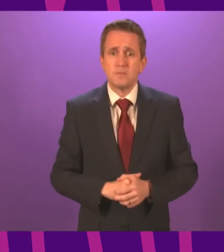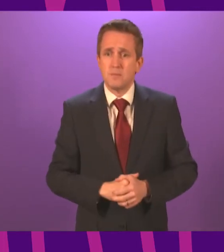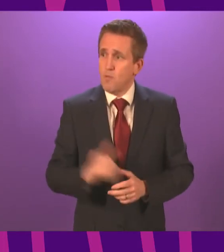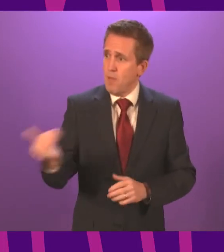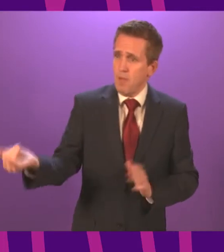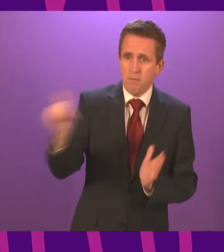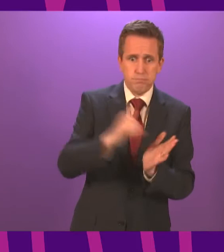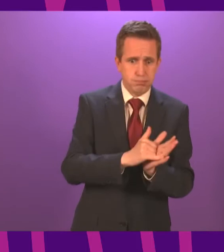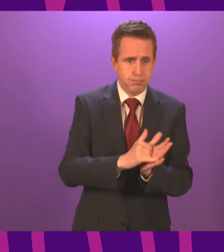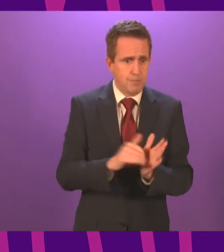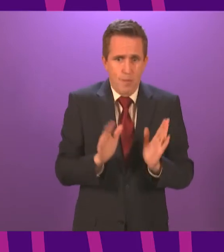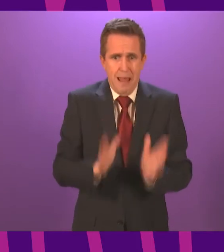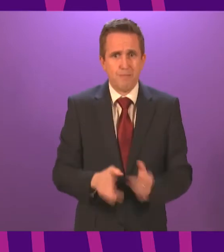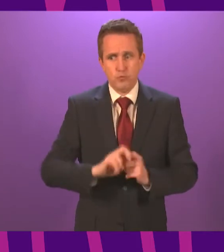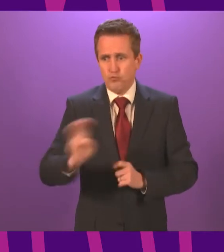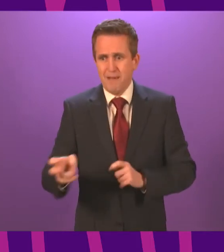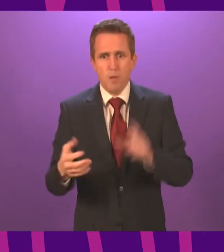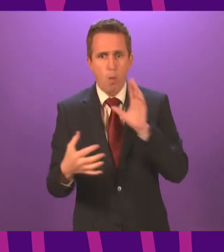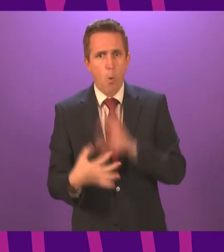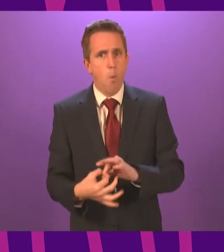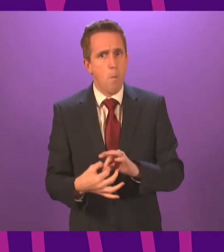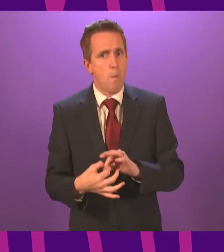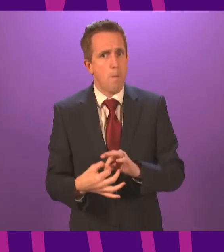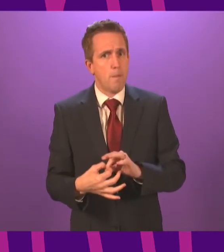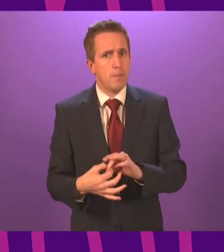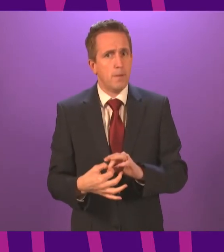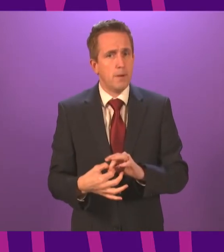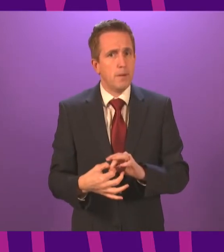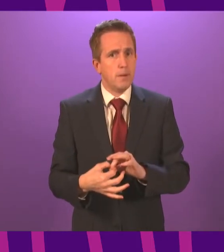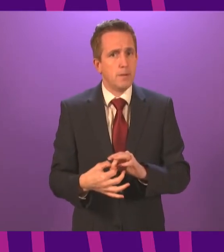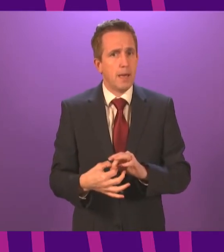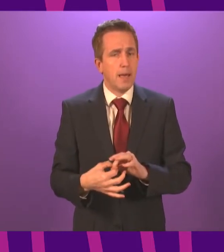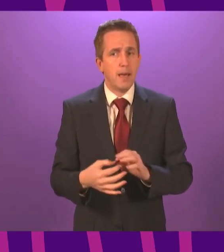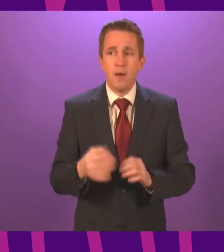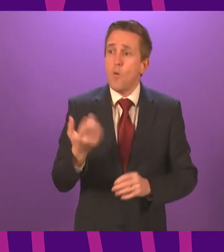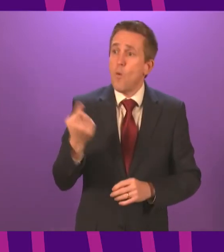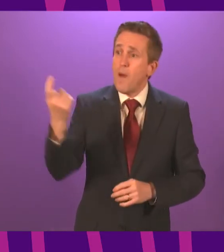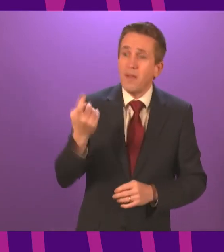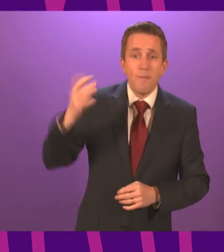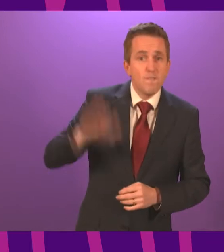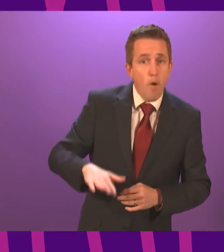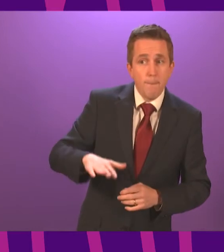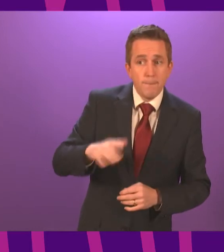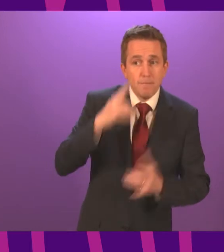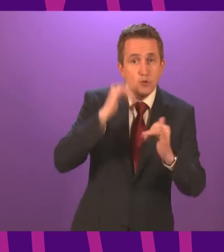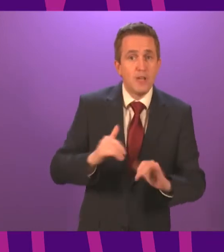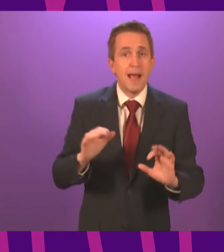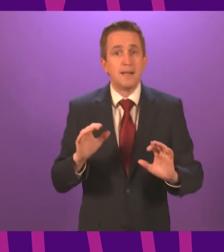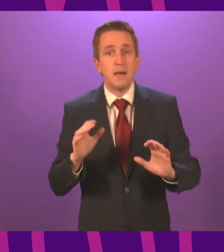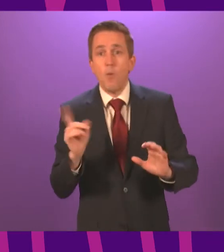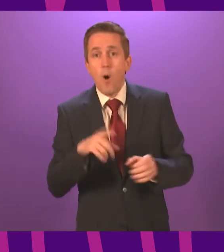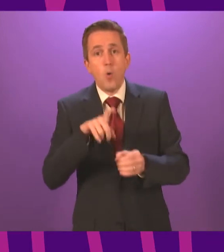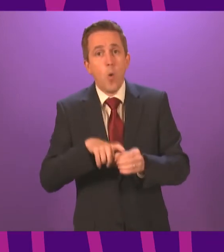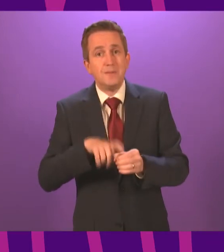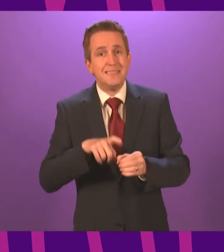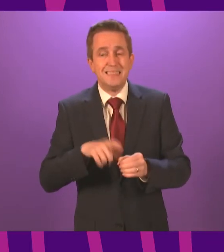home, and they will need to go home, and they will need to make sure that wherever they've come from hasn't incurred the period of quarantine. That means they need to stay at